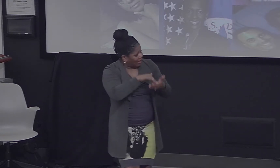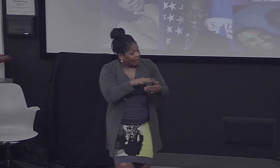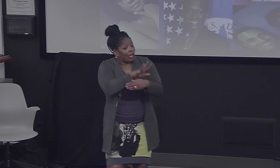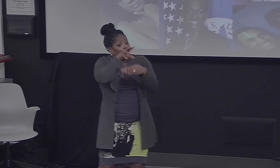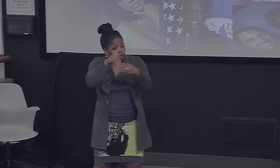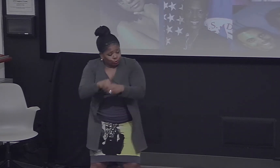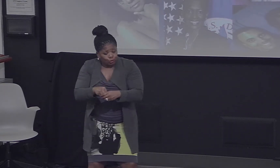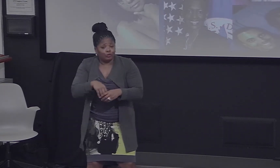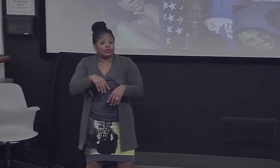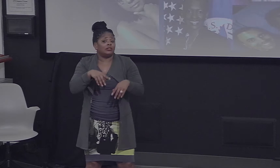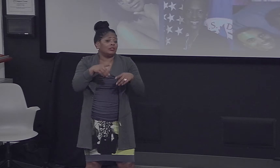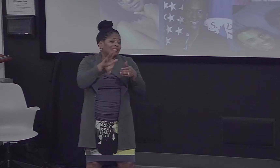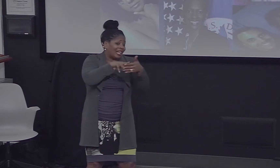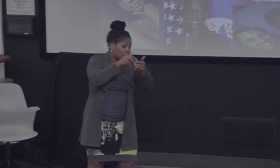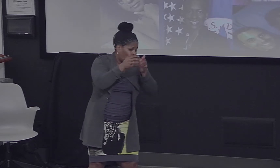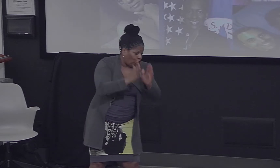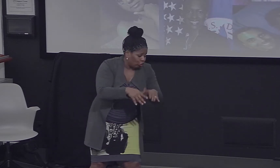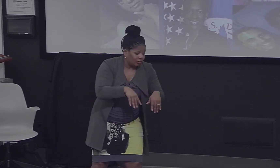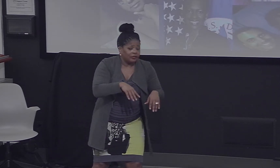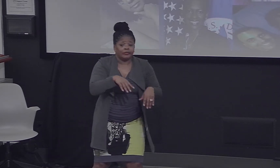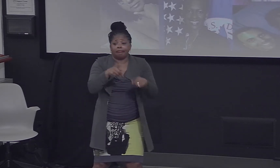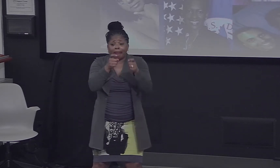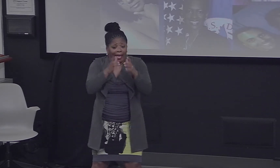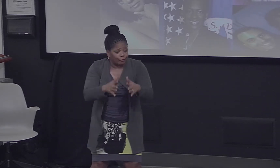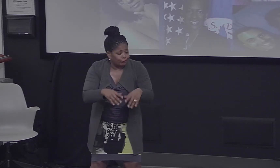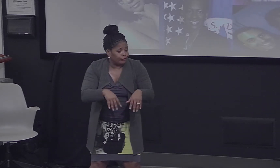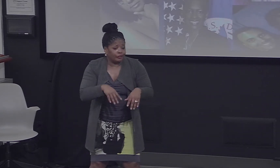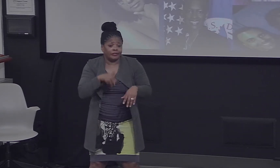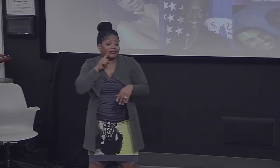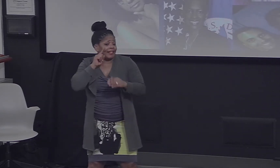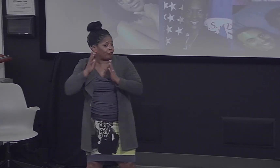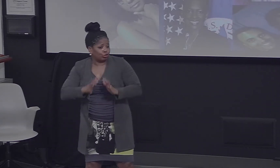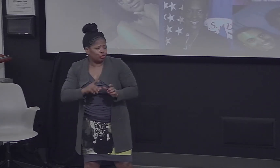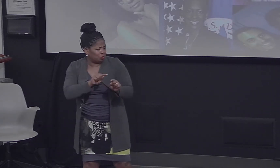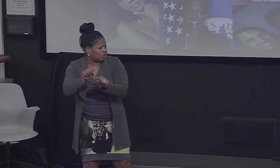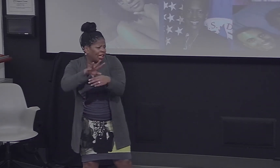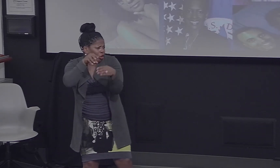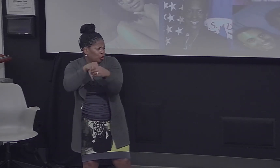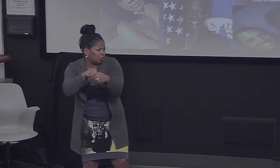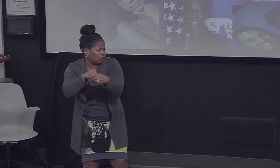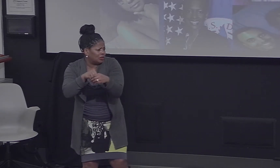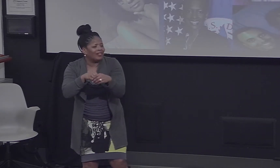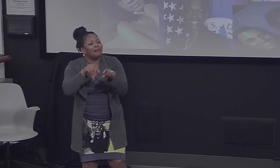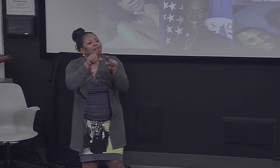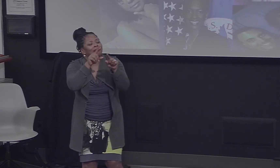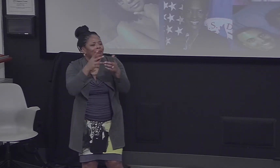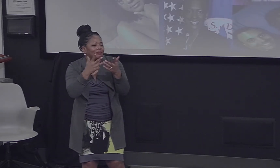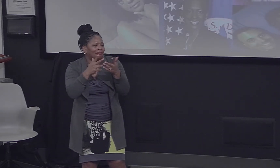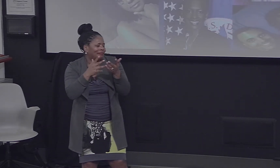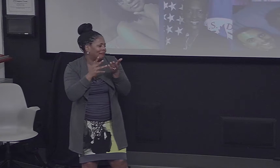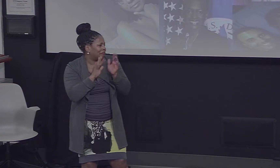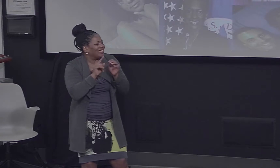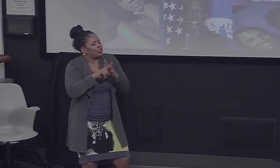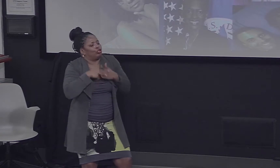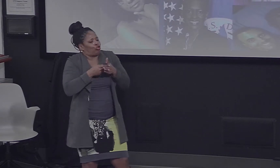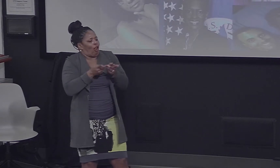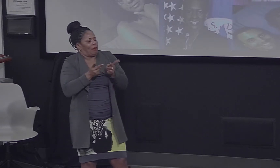making, that will then guide me to who else I might want to talk to. And it, for me, turn into managers and schedulers, and